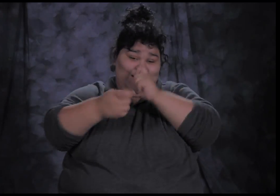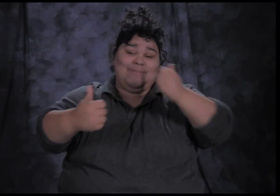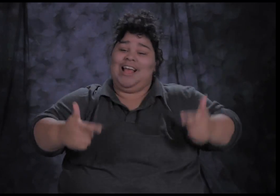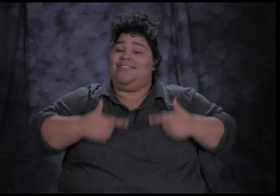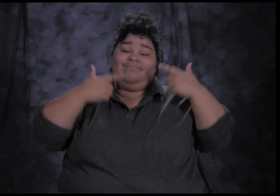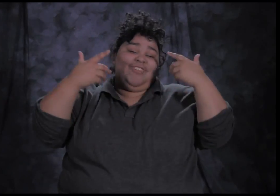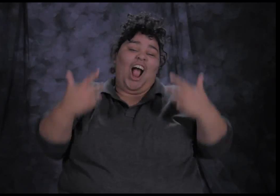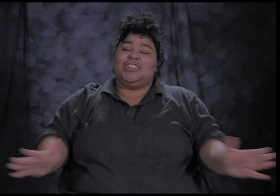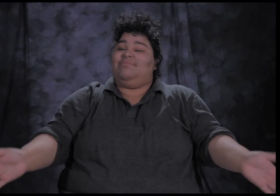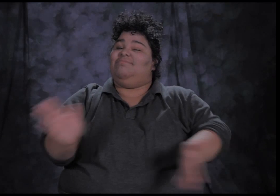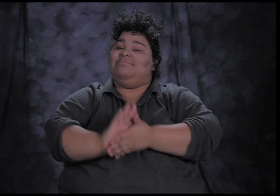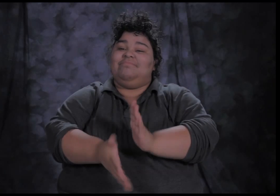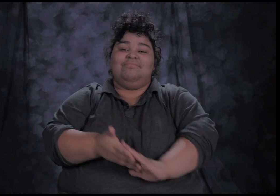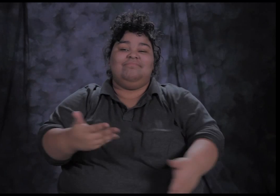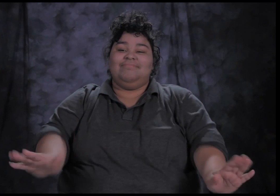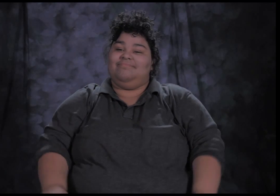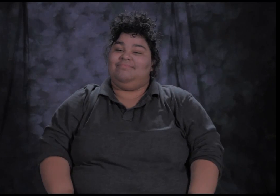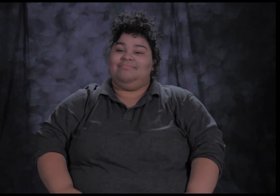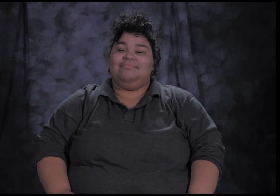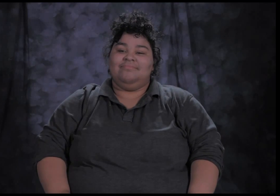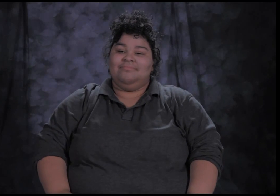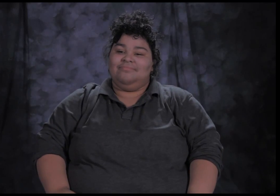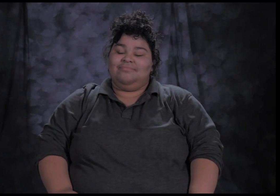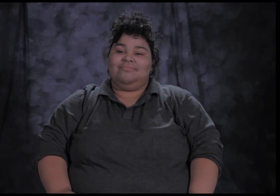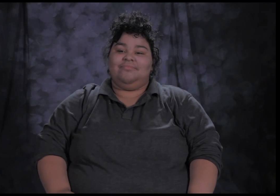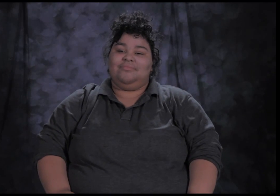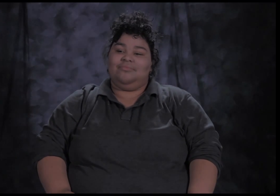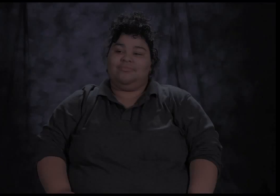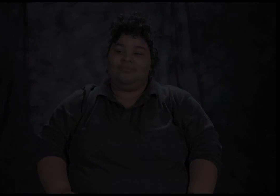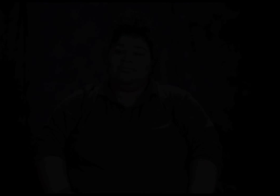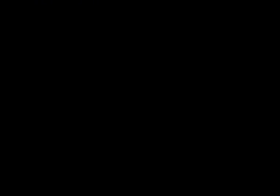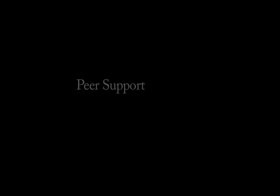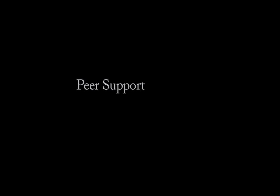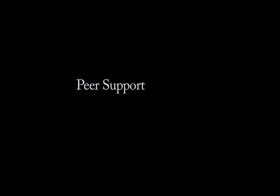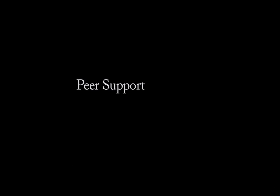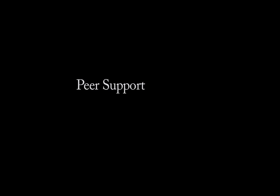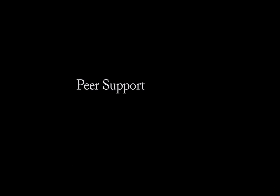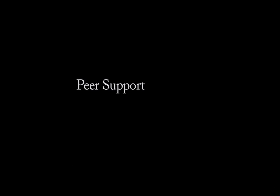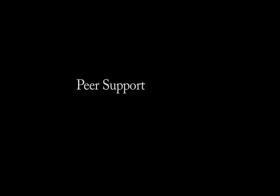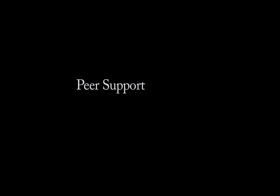are really good now. It was tough, but my life has changed.